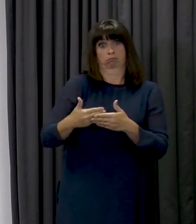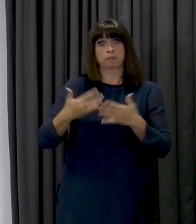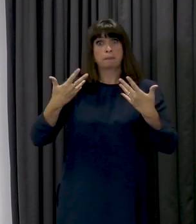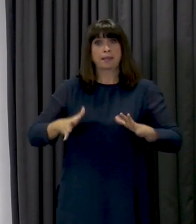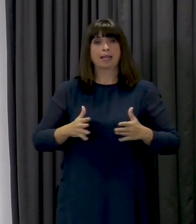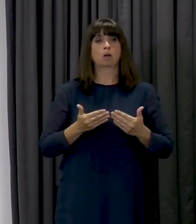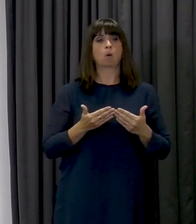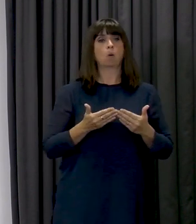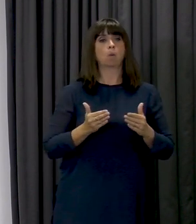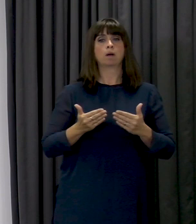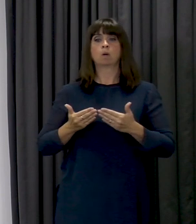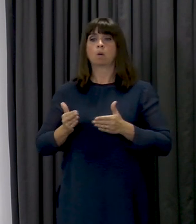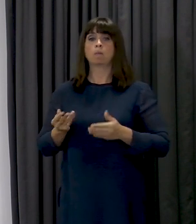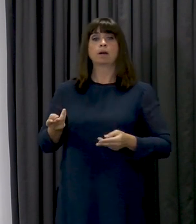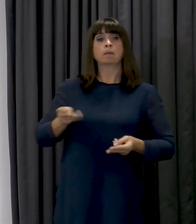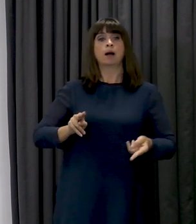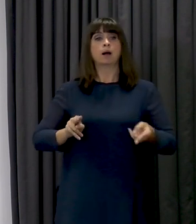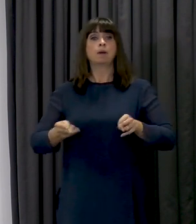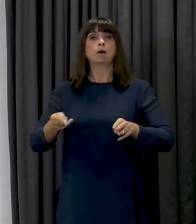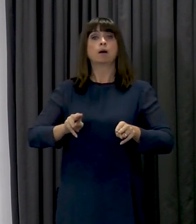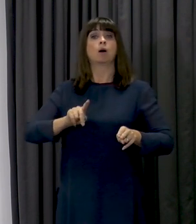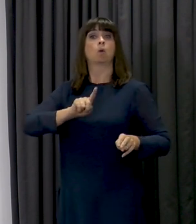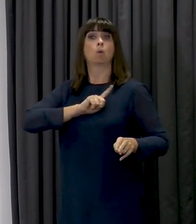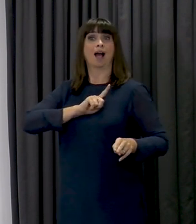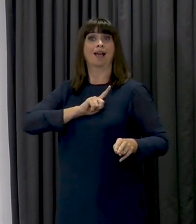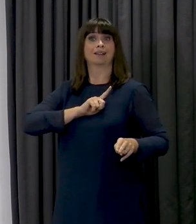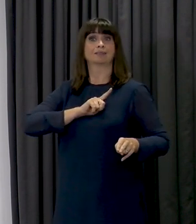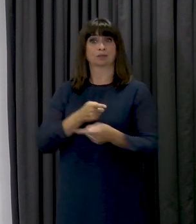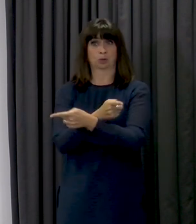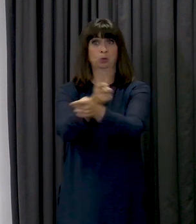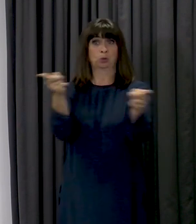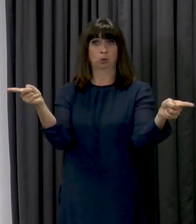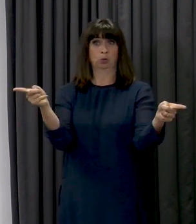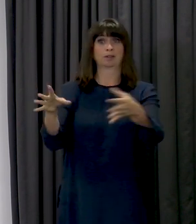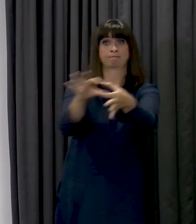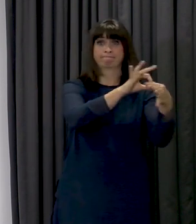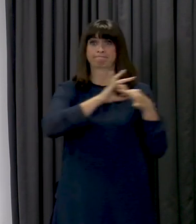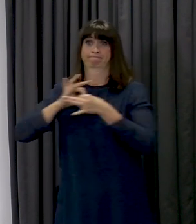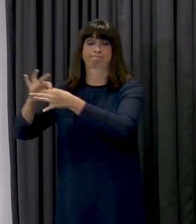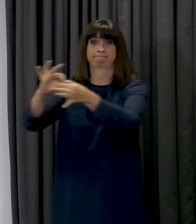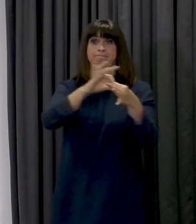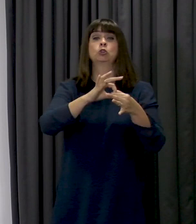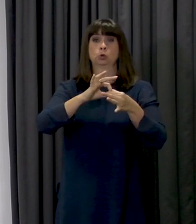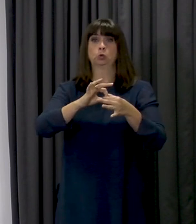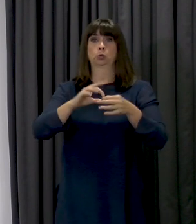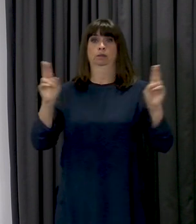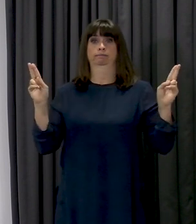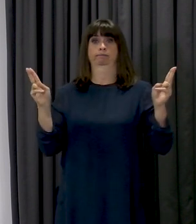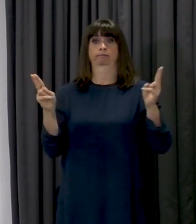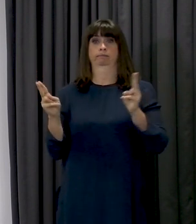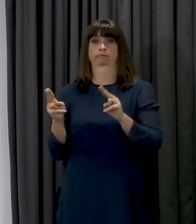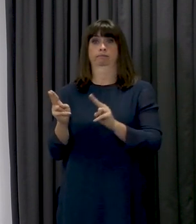here because of the way in which everyone has worked together to reduce the spread of